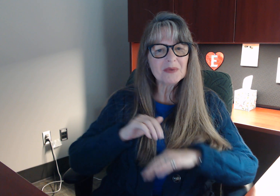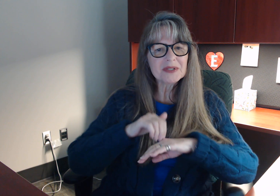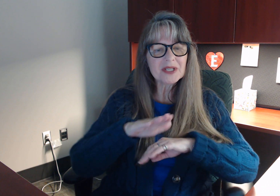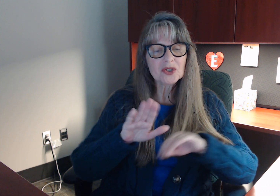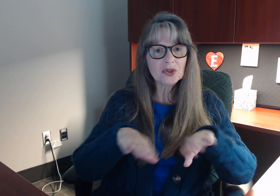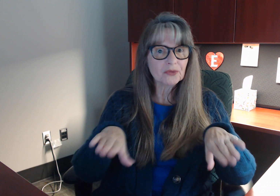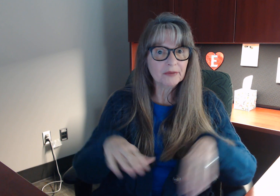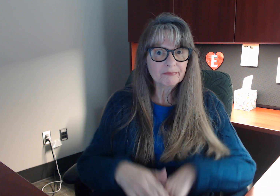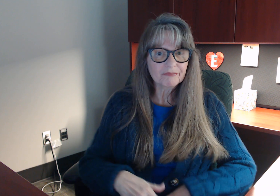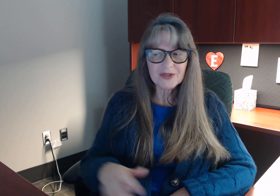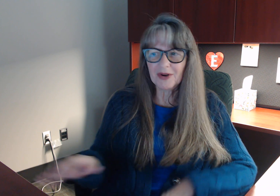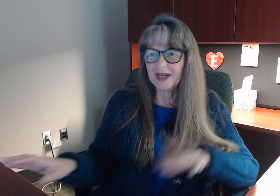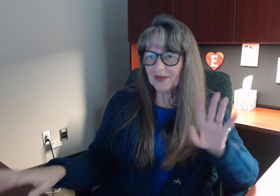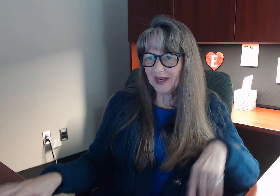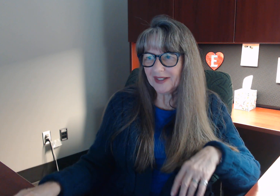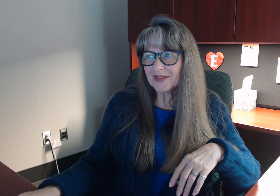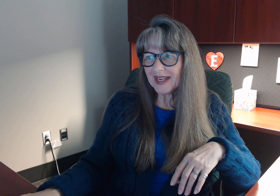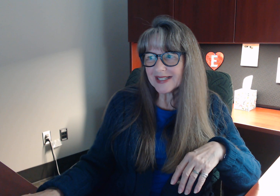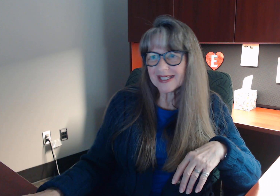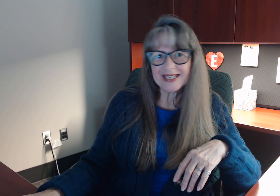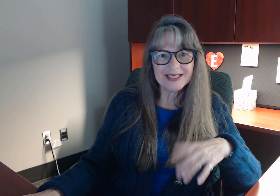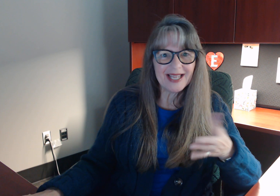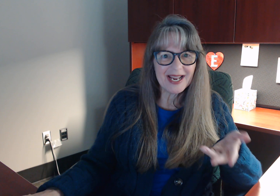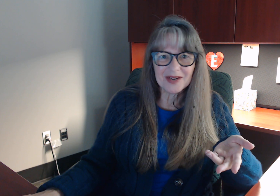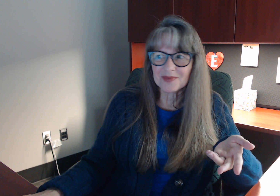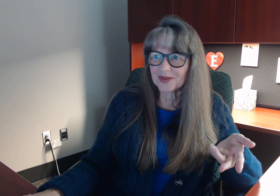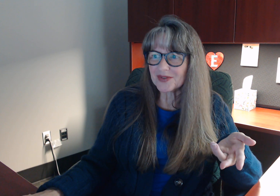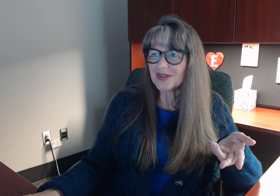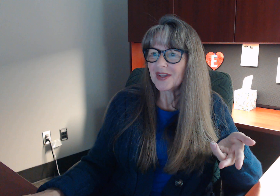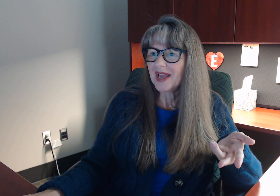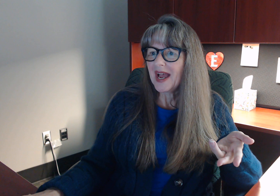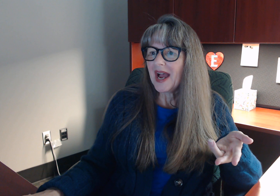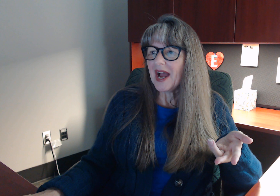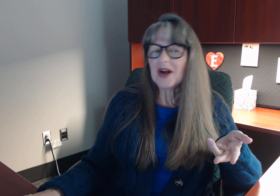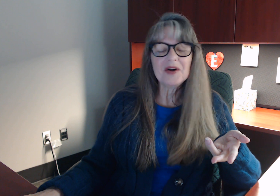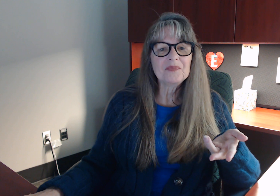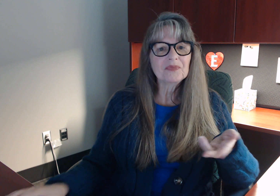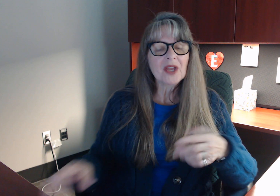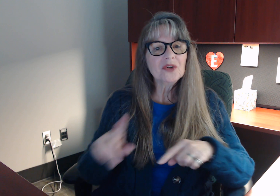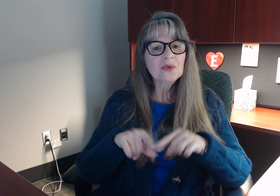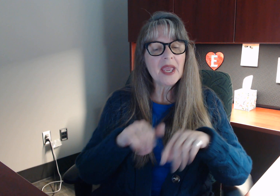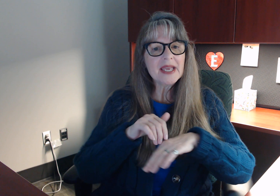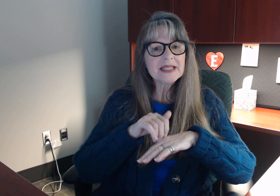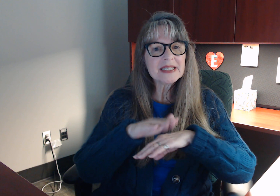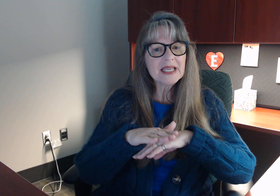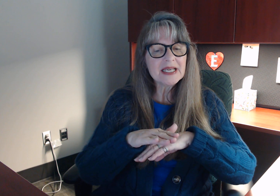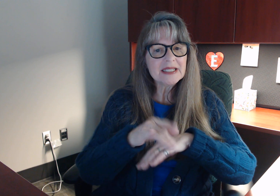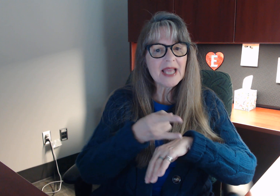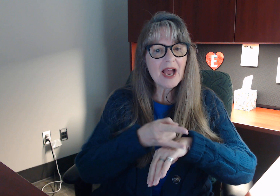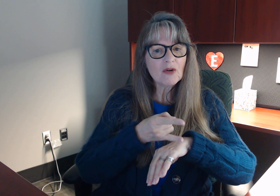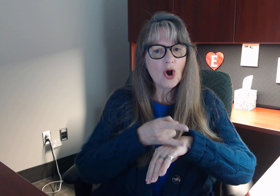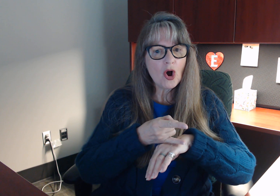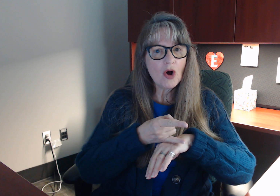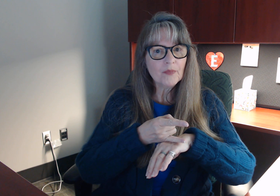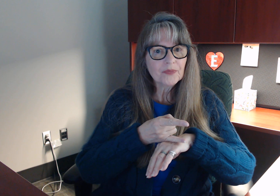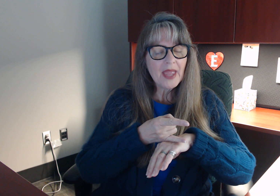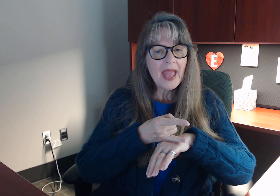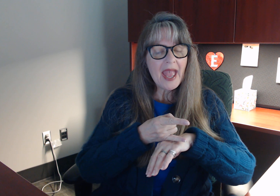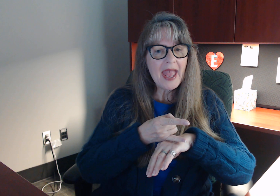would send children. So you can't send animals. You can't send alcohol.